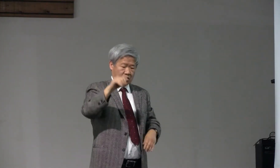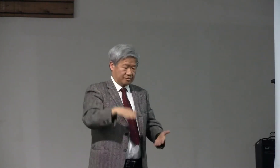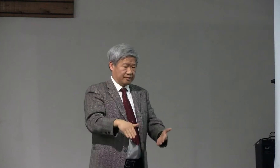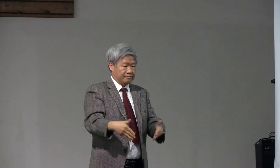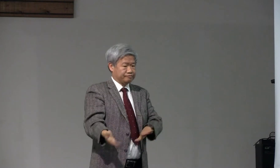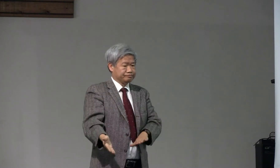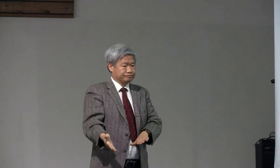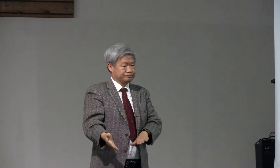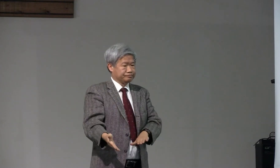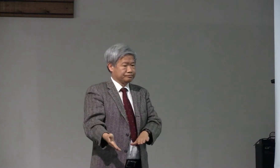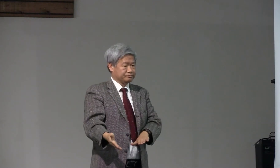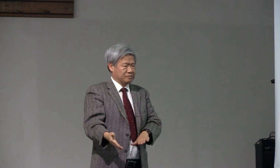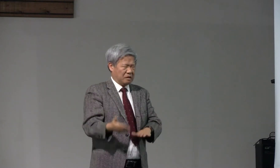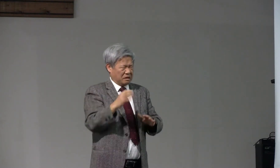brain. Go into a coma, and